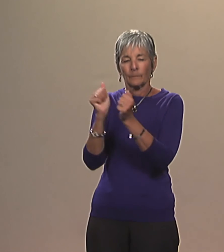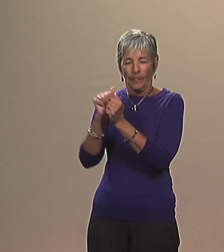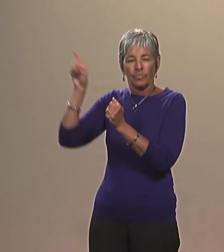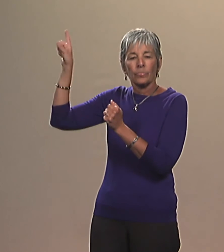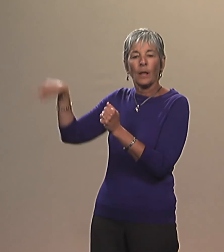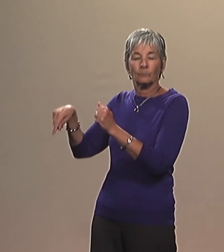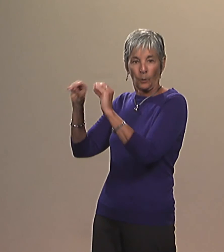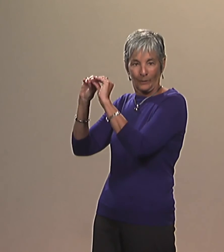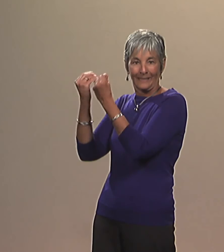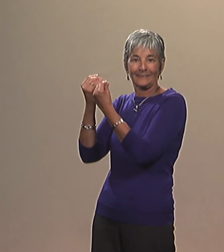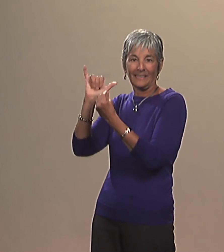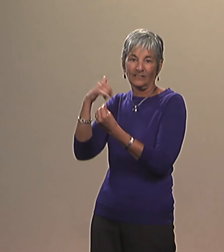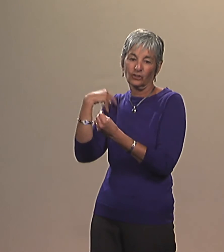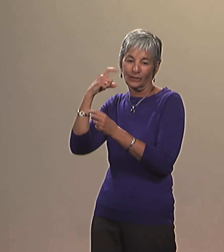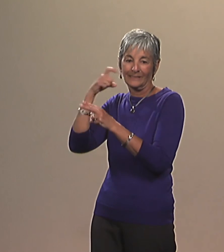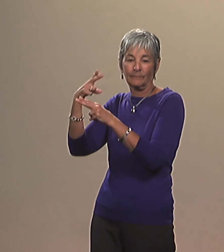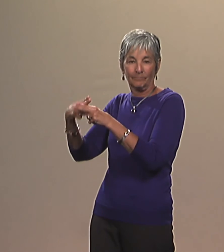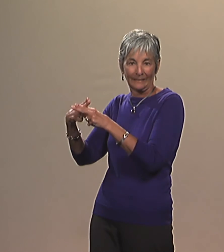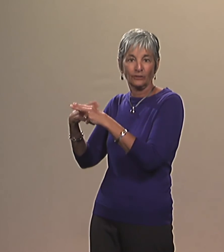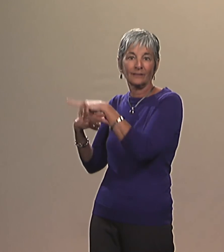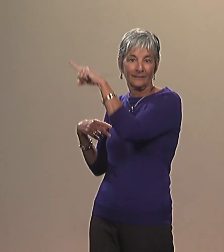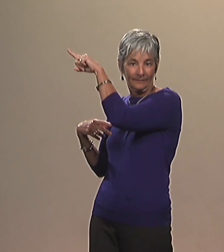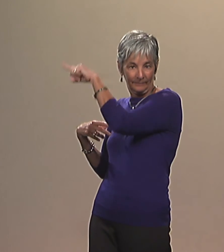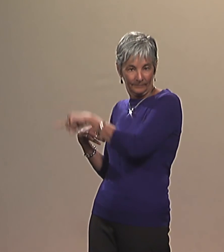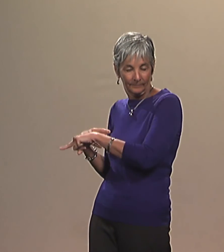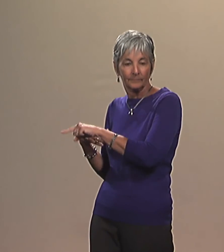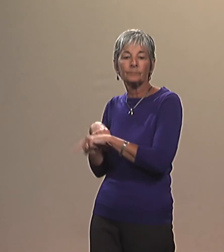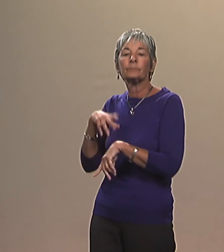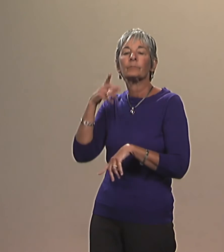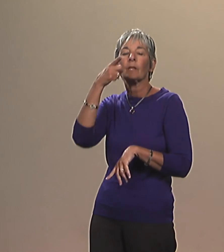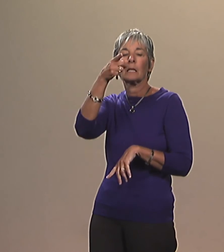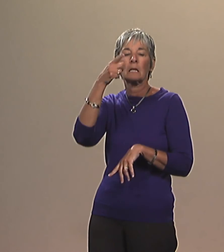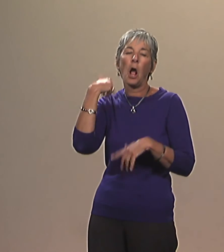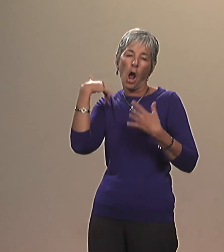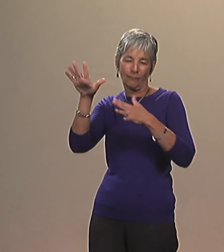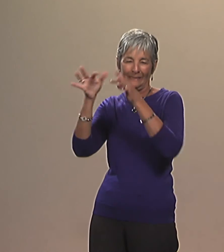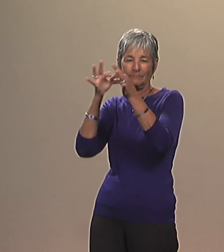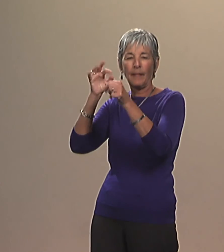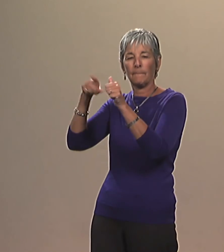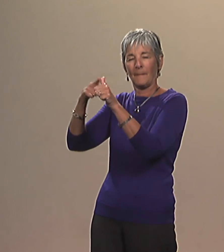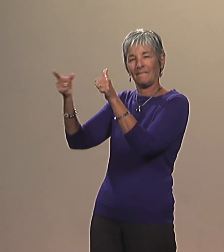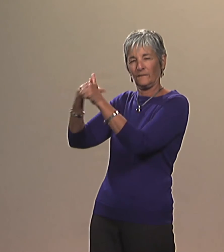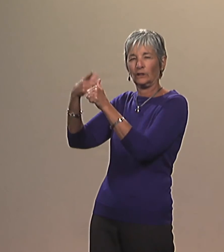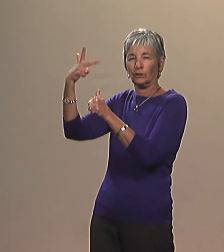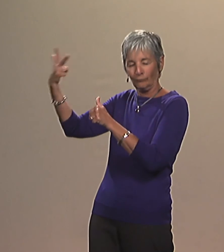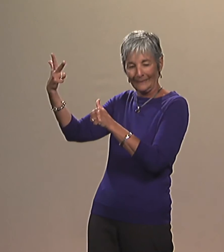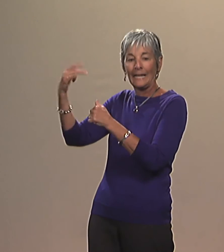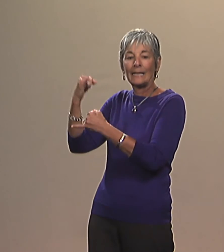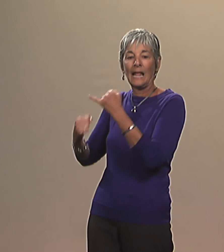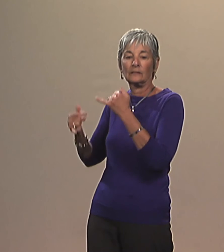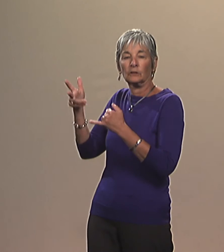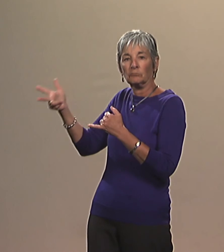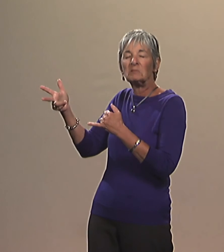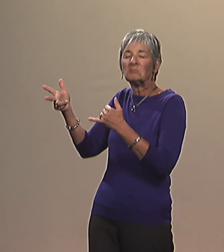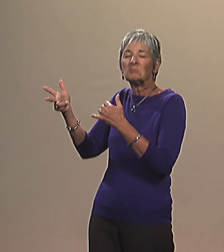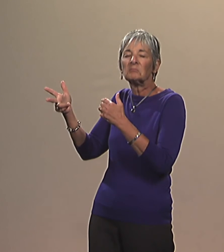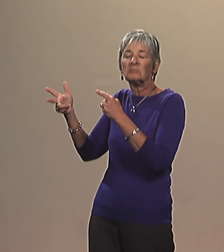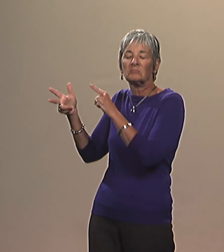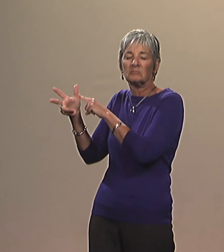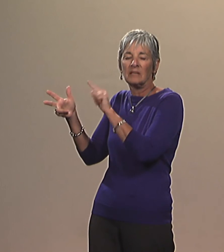Get involved in those organizations that I just mentioned. I've already explained about the first 3. Of the last 3, the first is